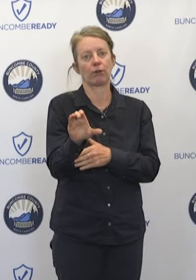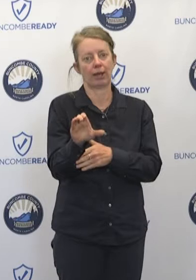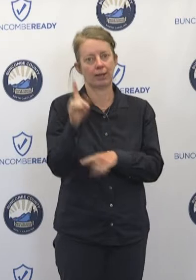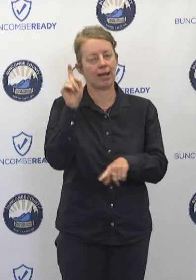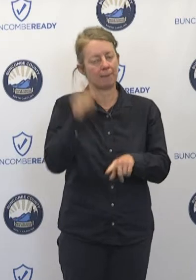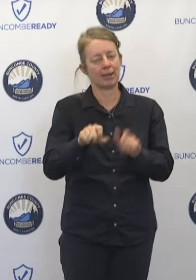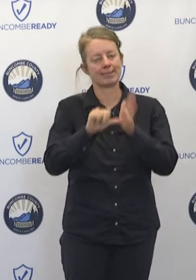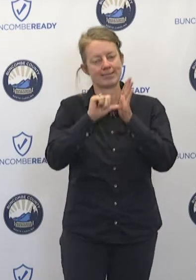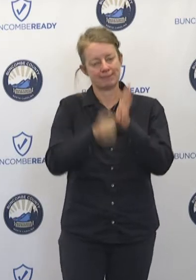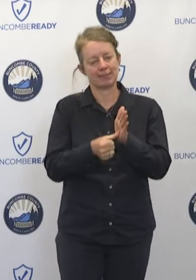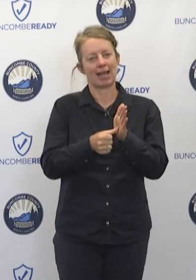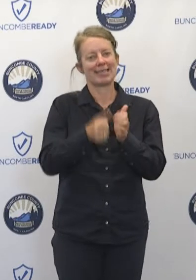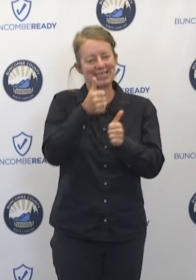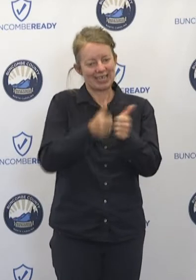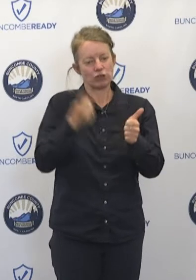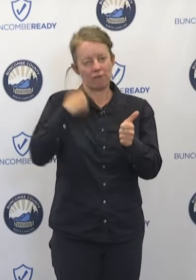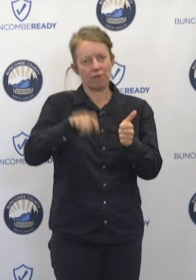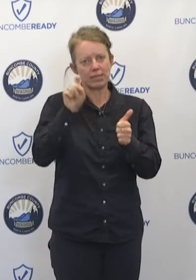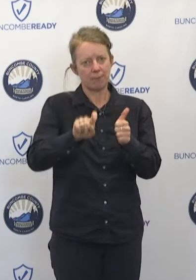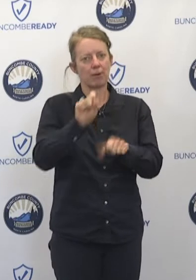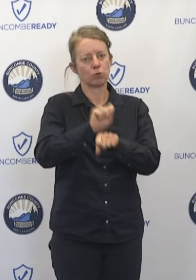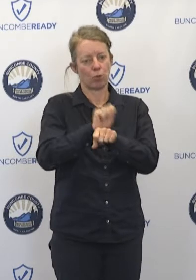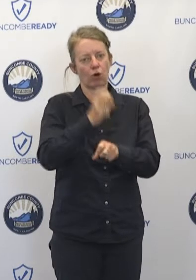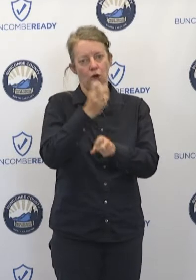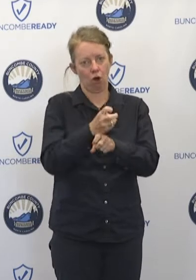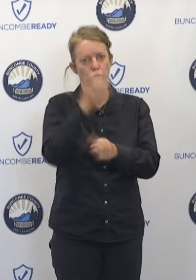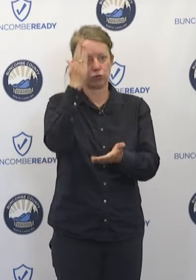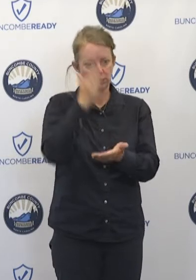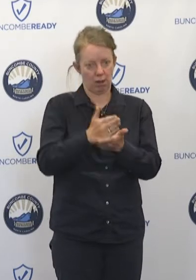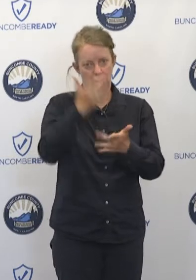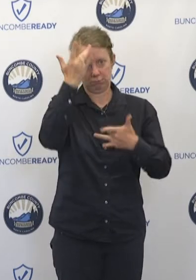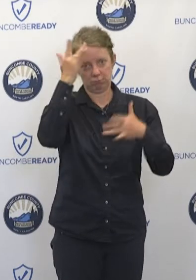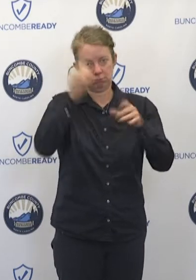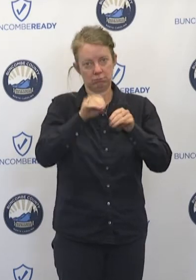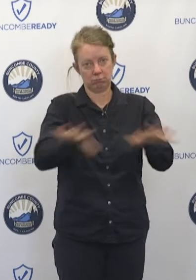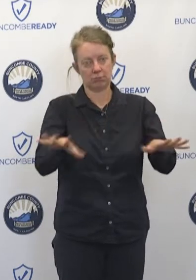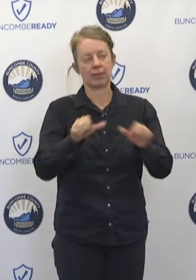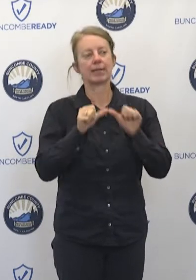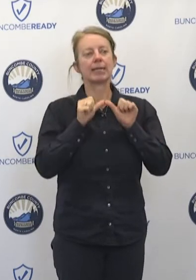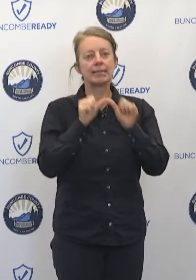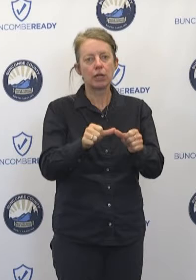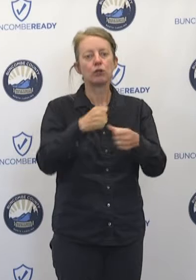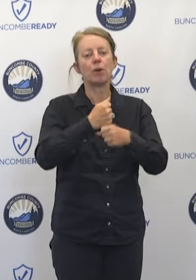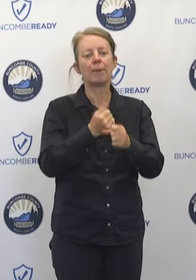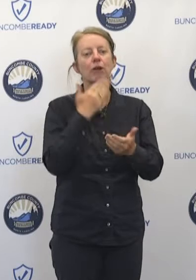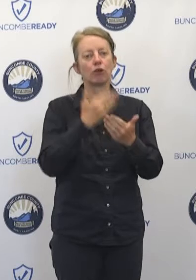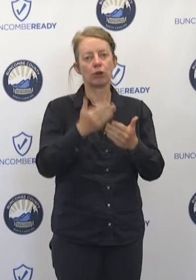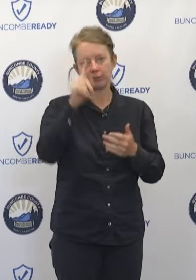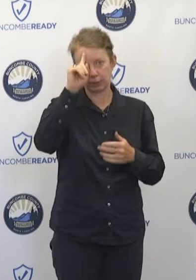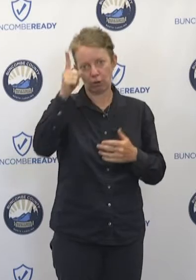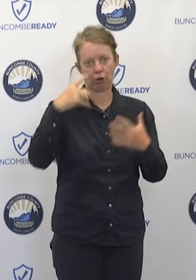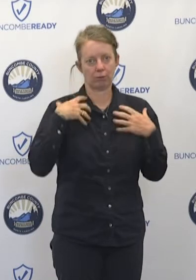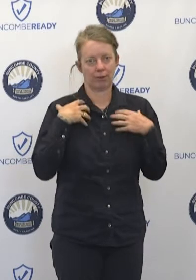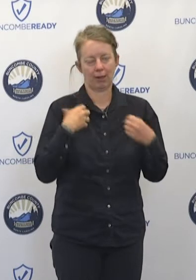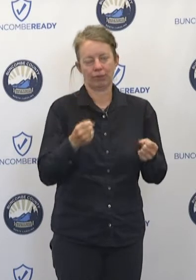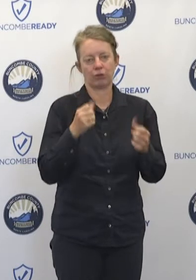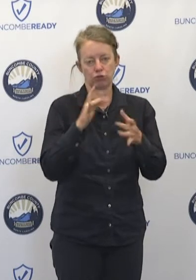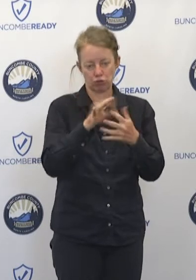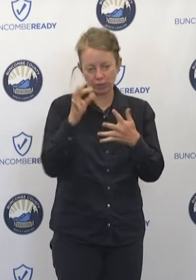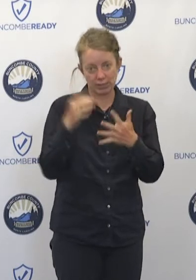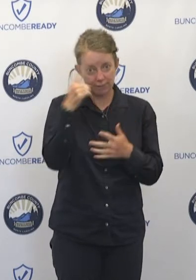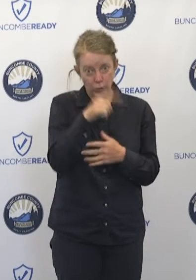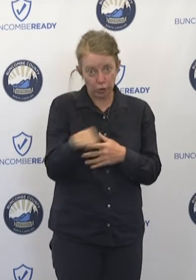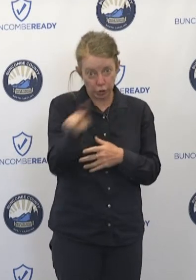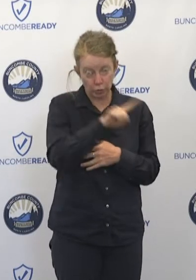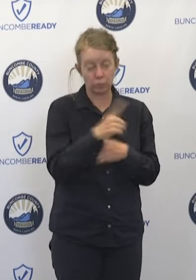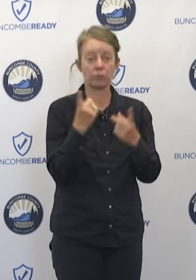us doing our part to stop the spread. Continue to make healthy choices for you and those you love by maintaining